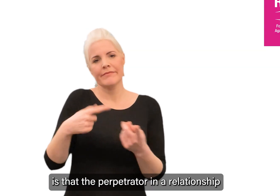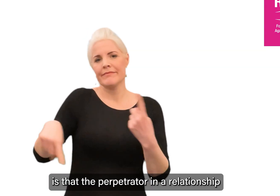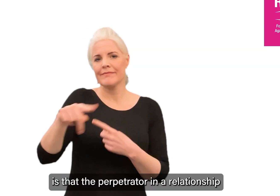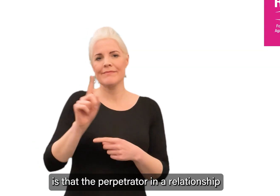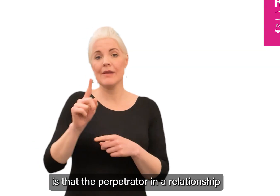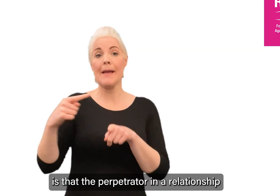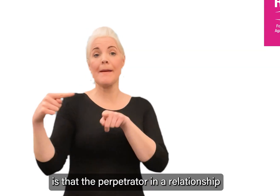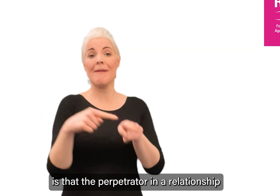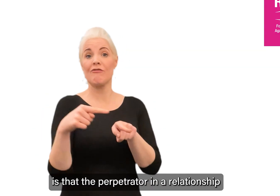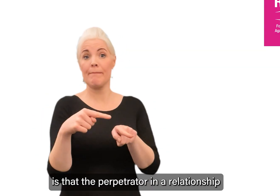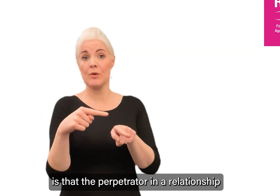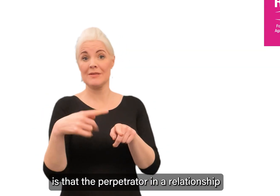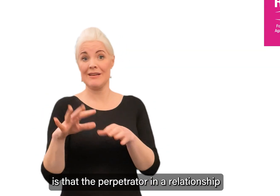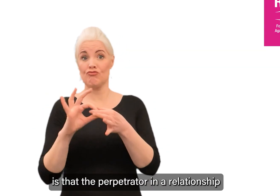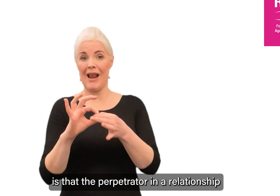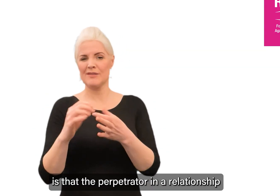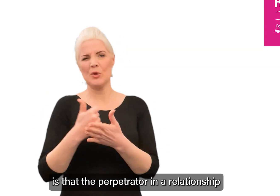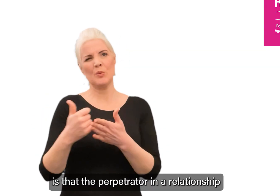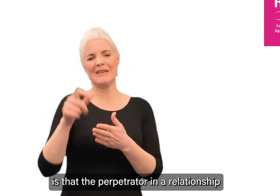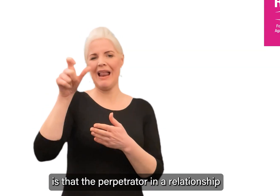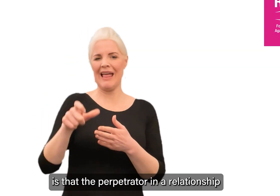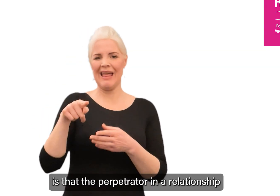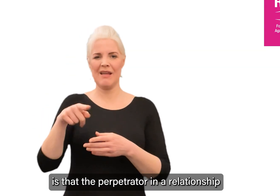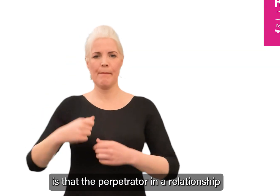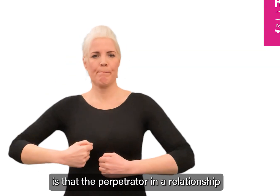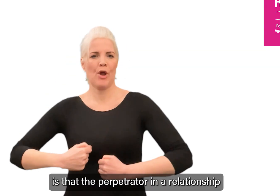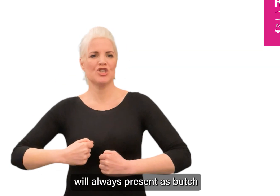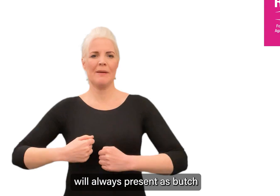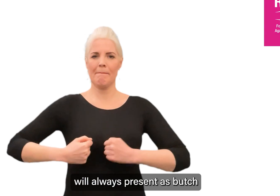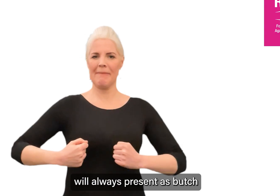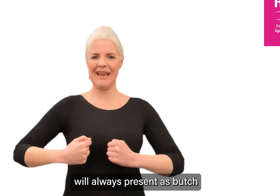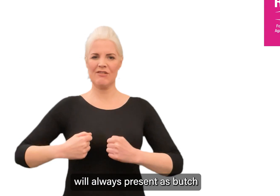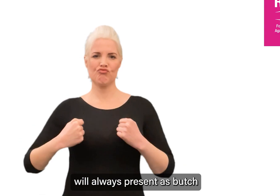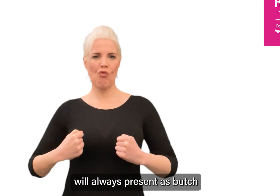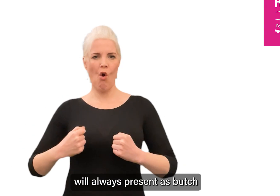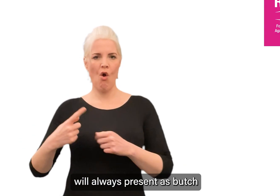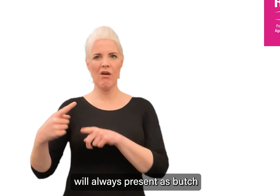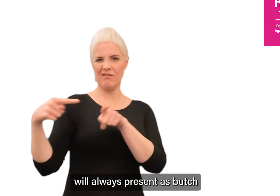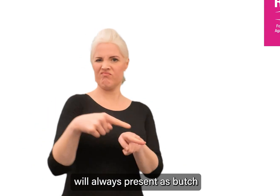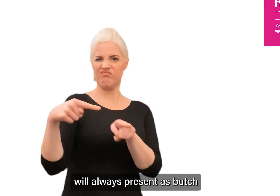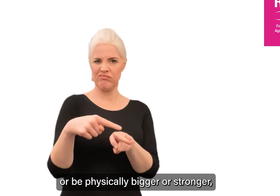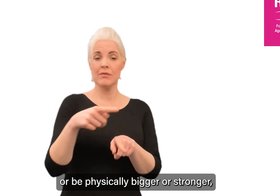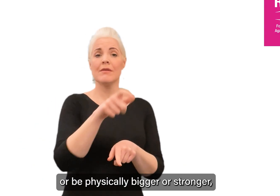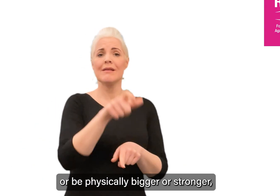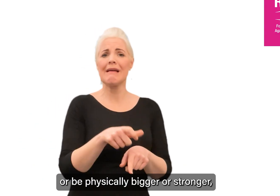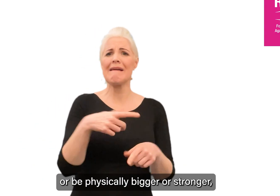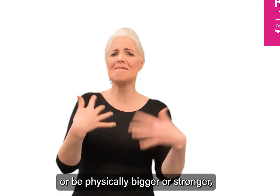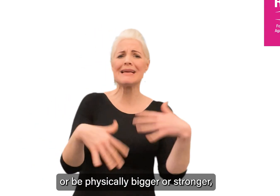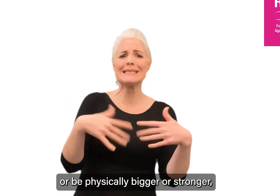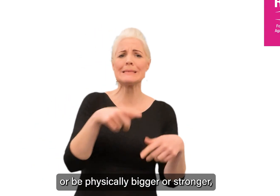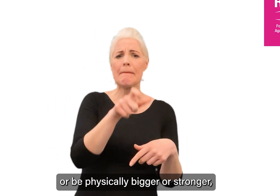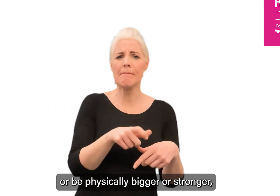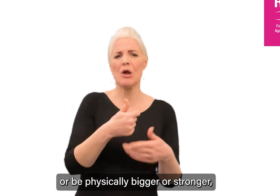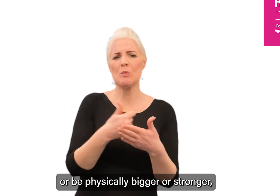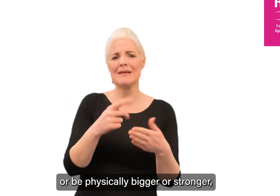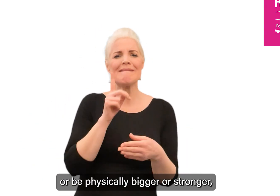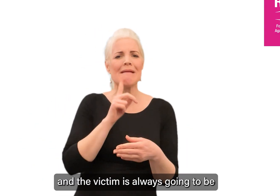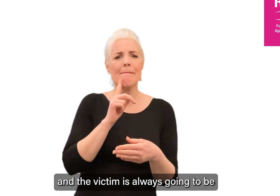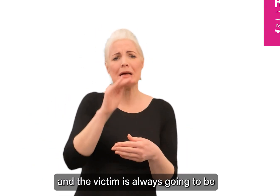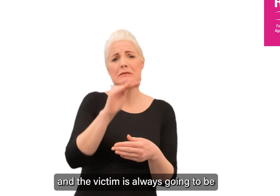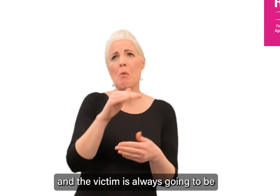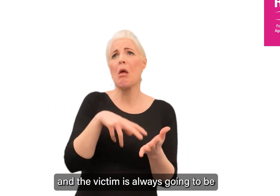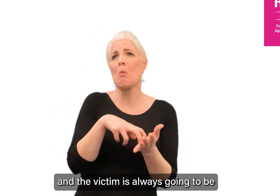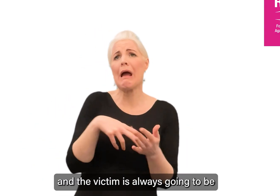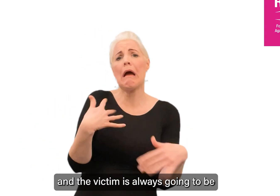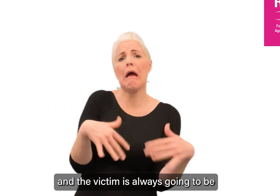that the perpetrator in a relationship will always present as butch or be physically bigger or stronger,